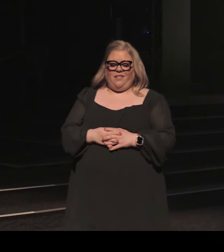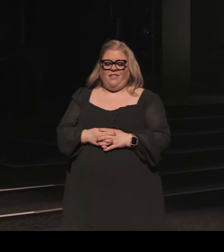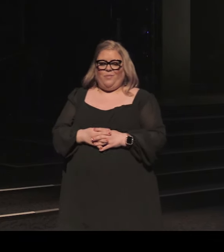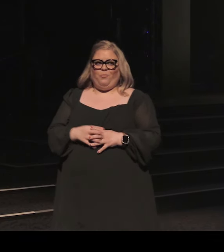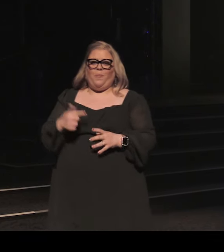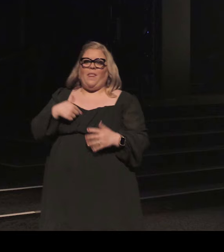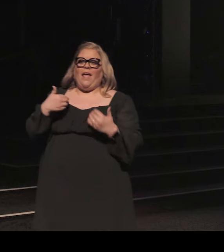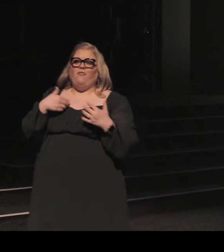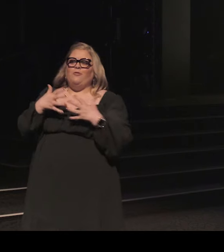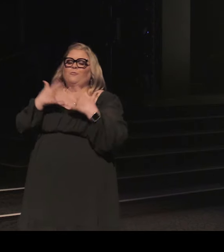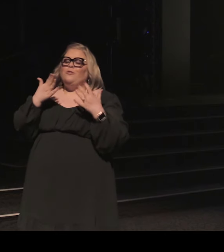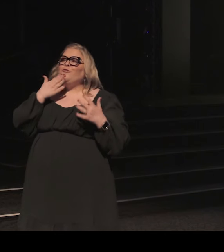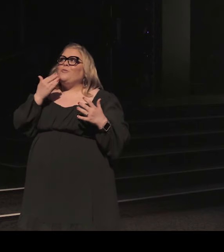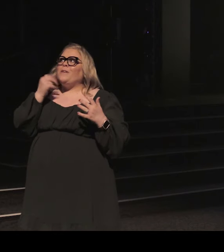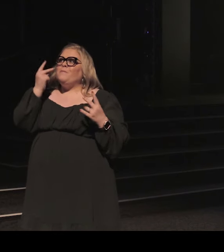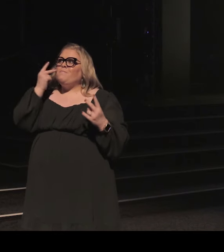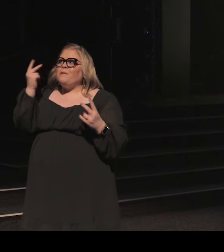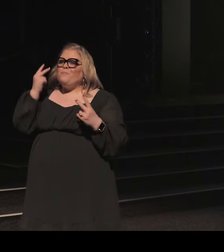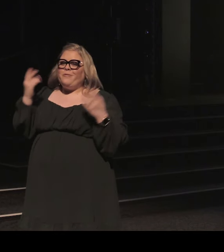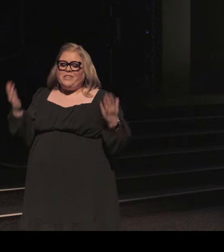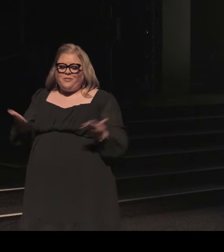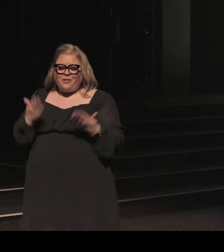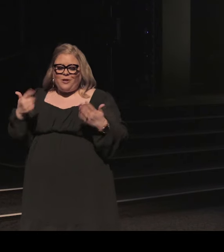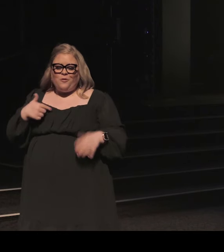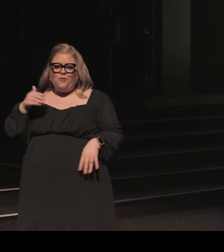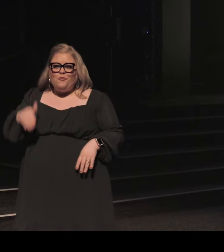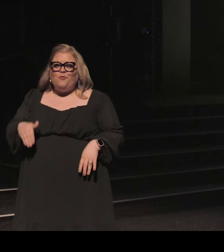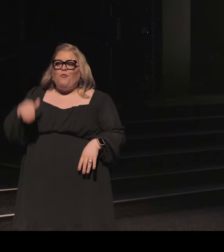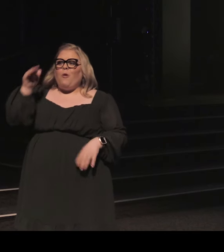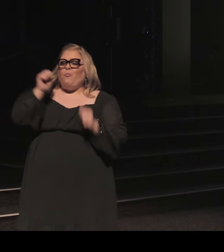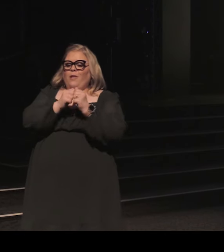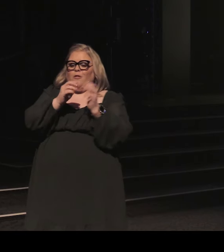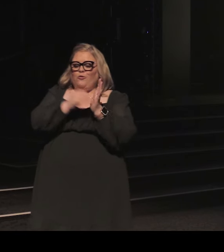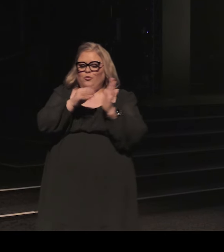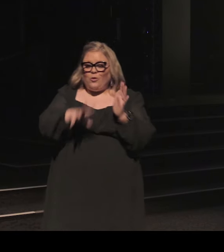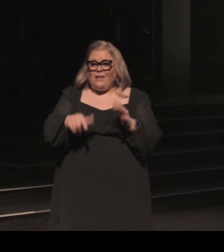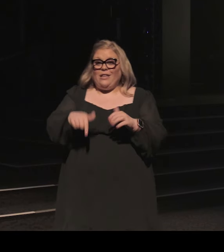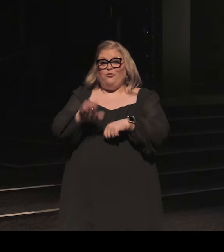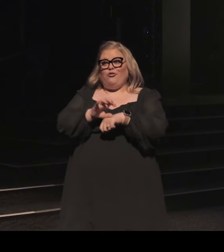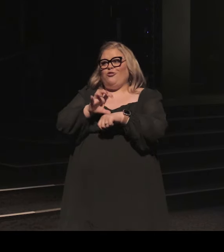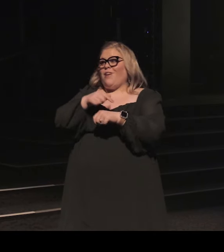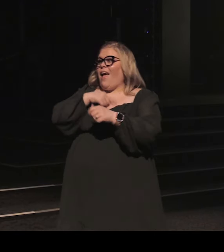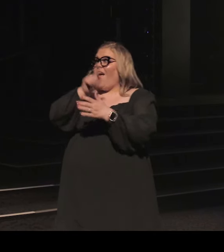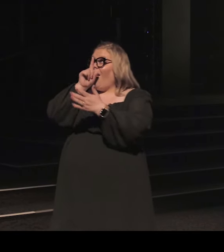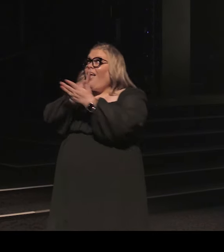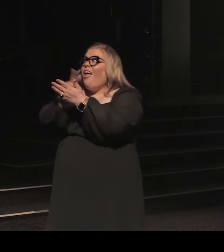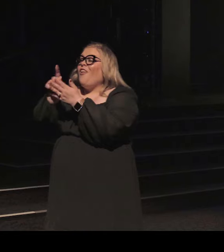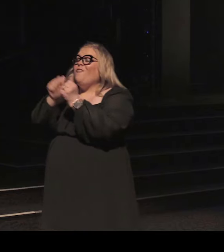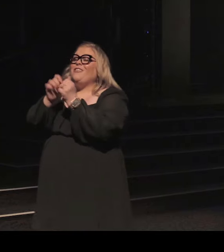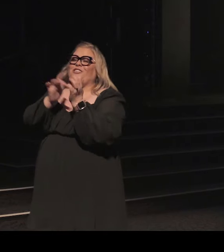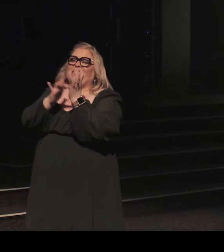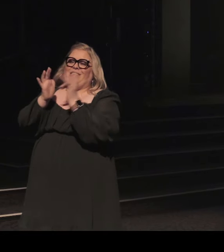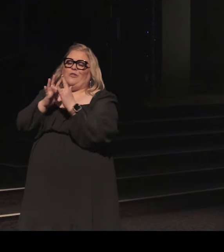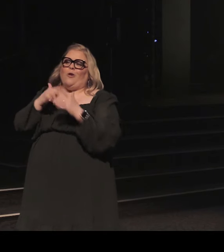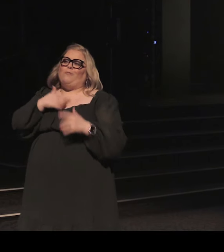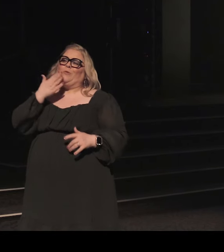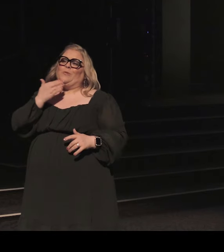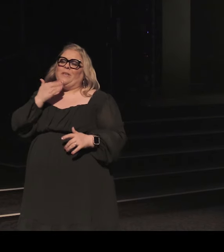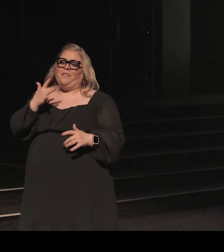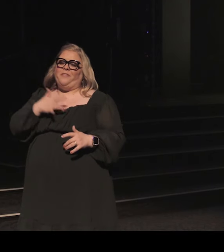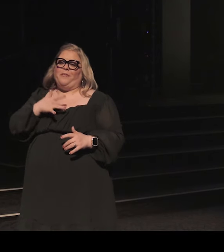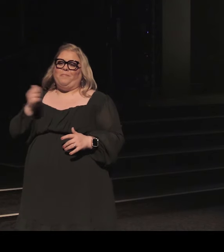have so many sweet and fond memories here, and I grew up going to students, and this is the church that I fell in love with Jesus. So really sweet to be